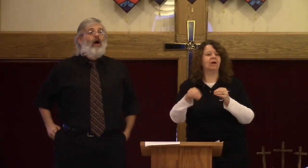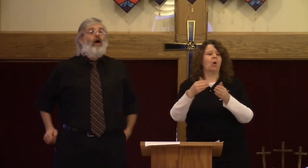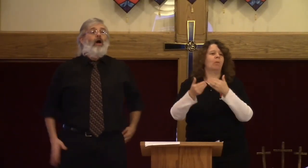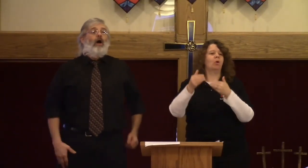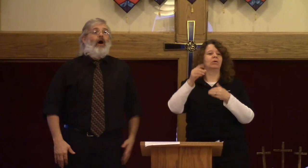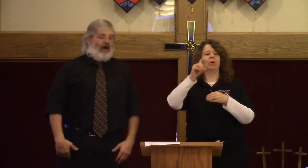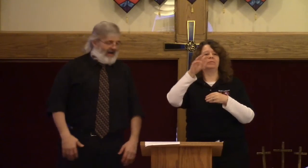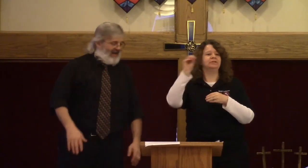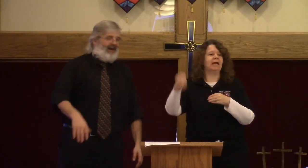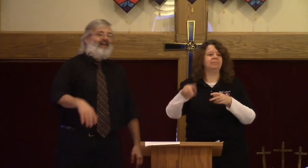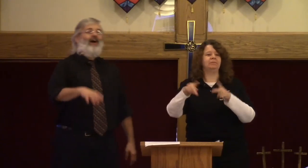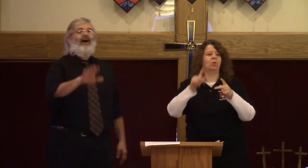Well, here,